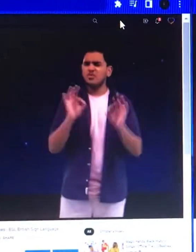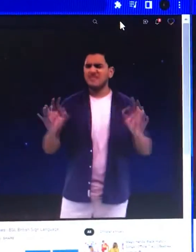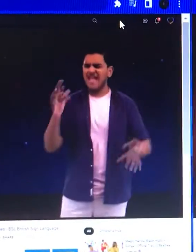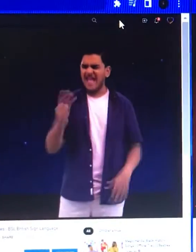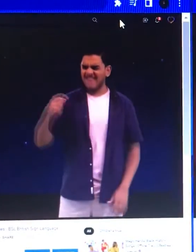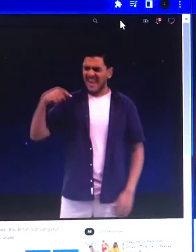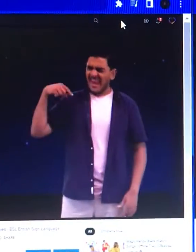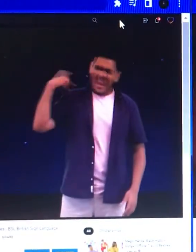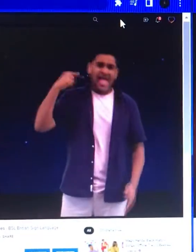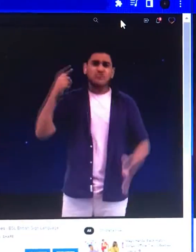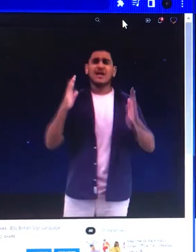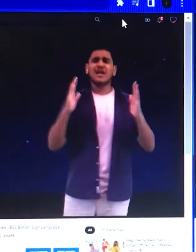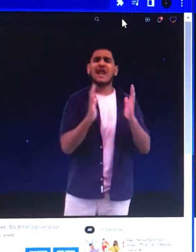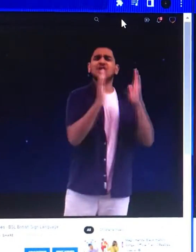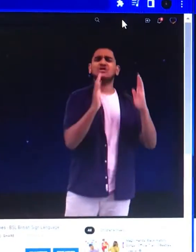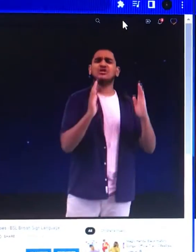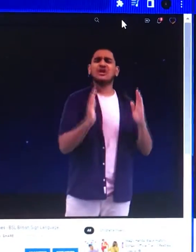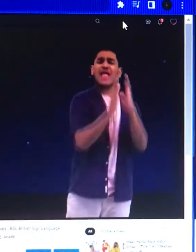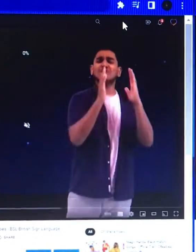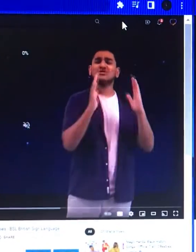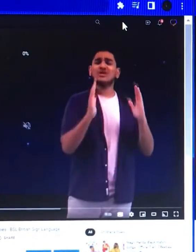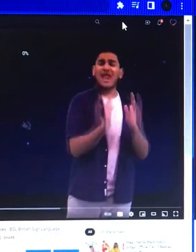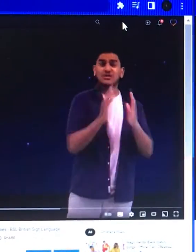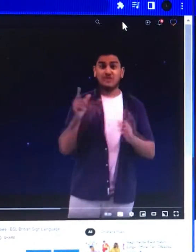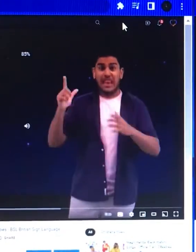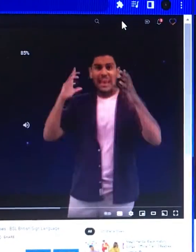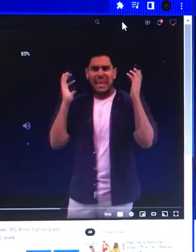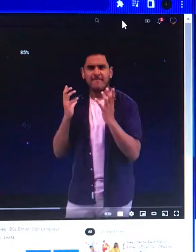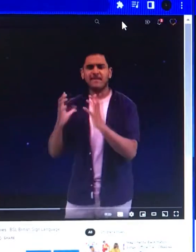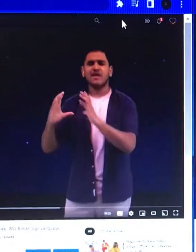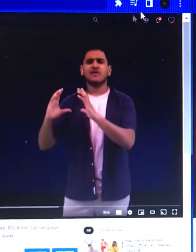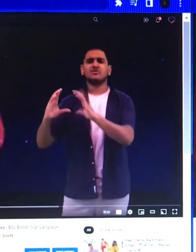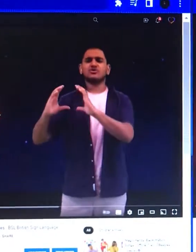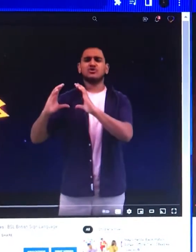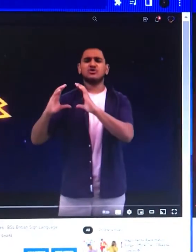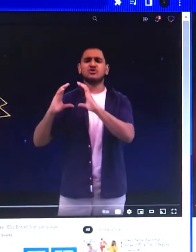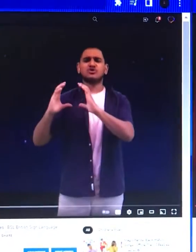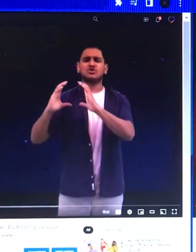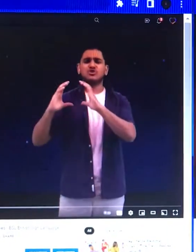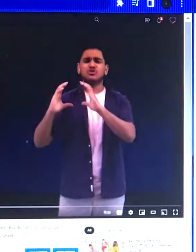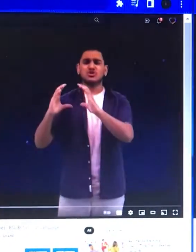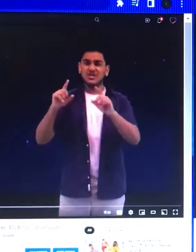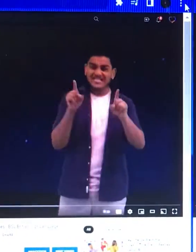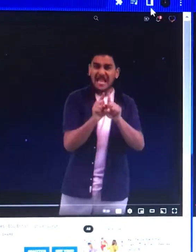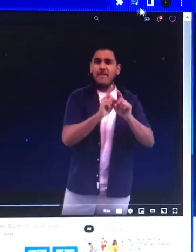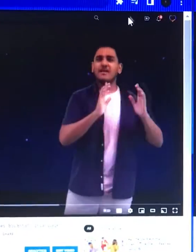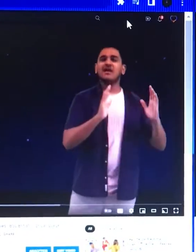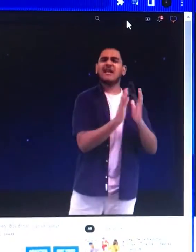Song, we're going to have some nice loud, and Leapy is going to show us when the clashes happen.